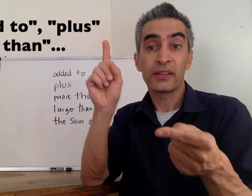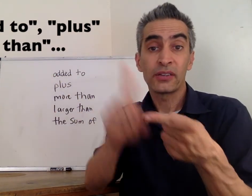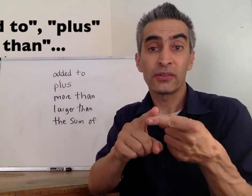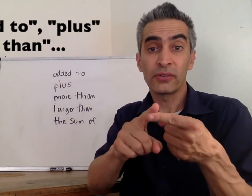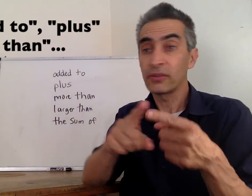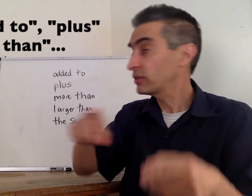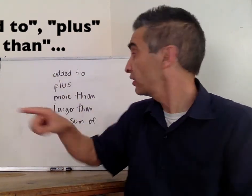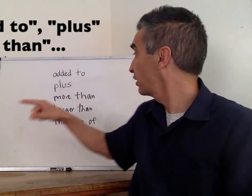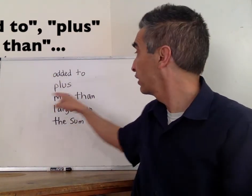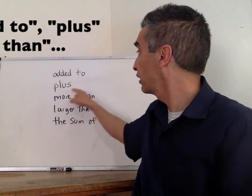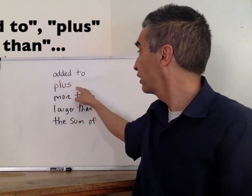Added two.